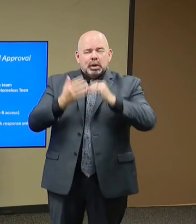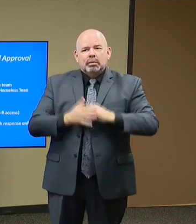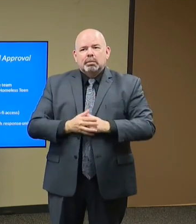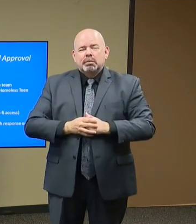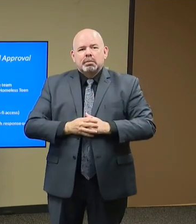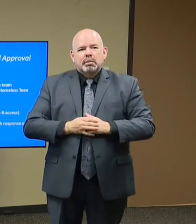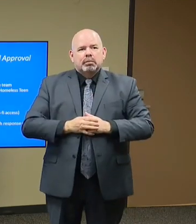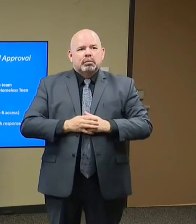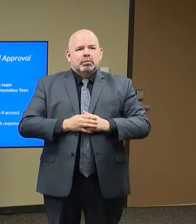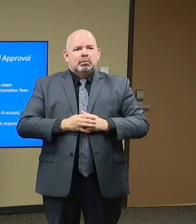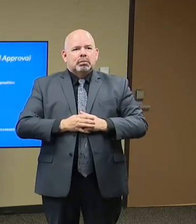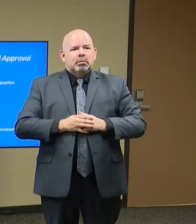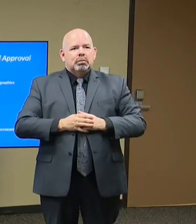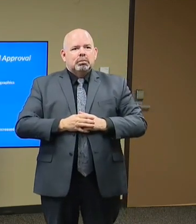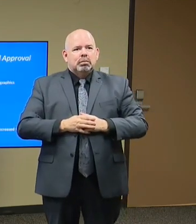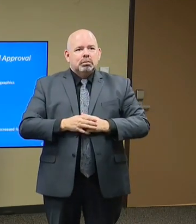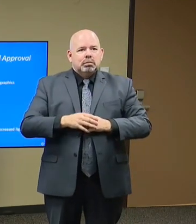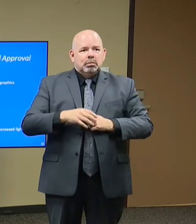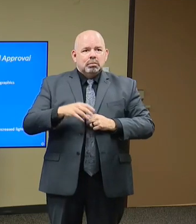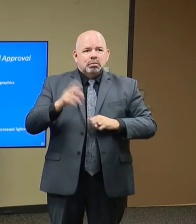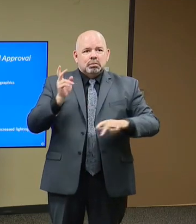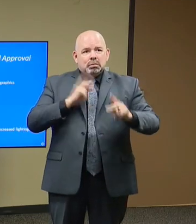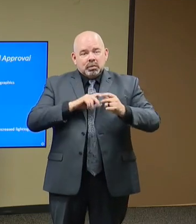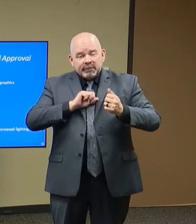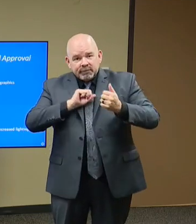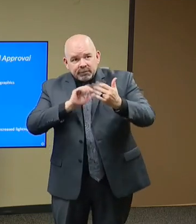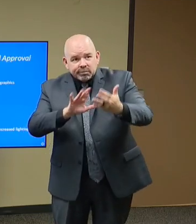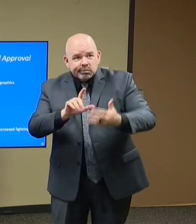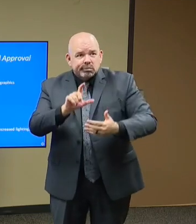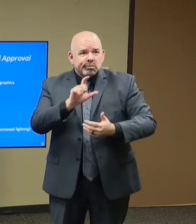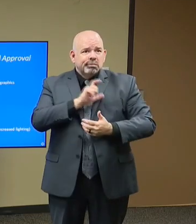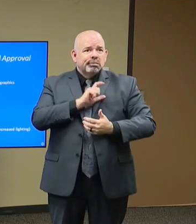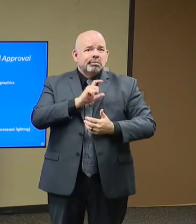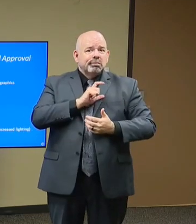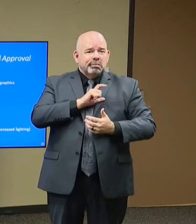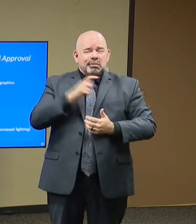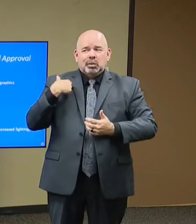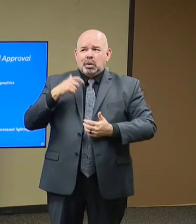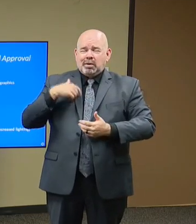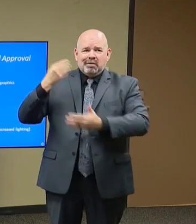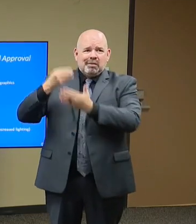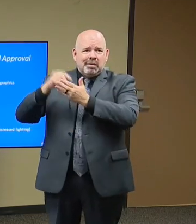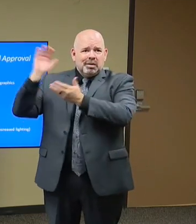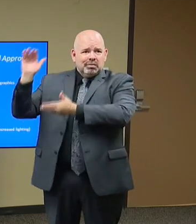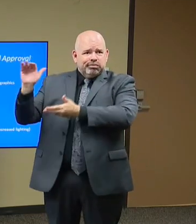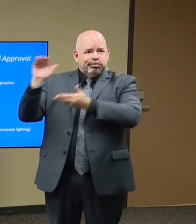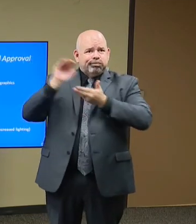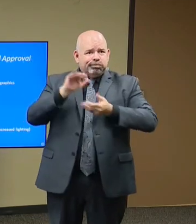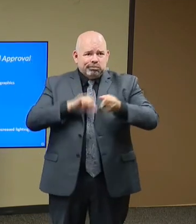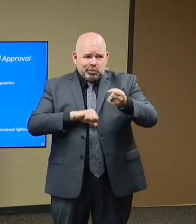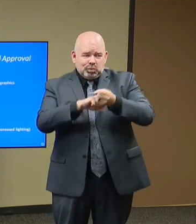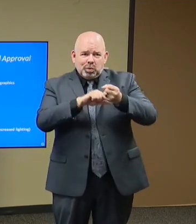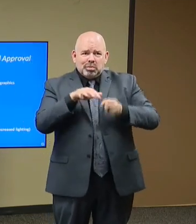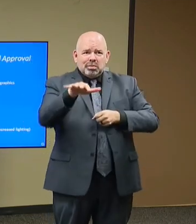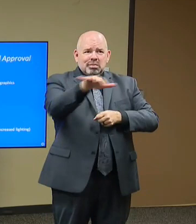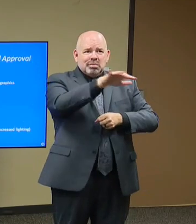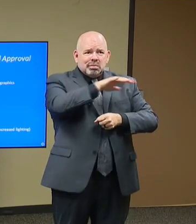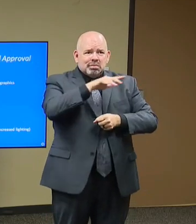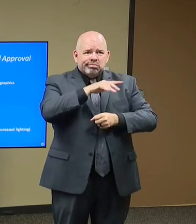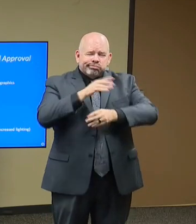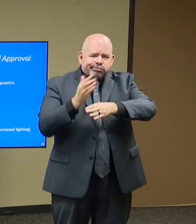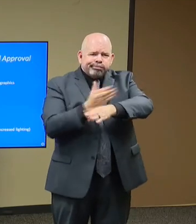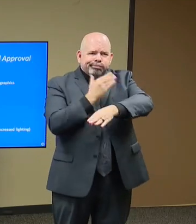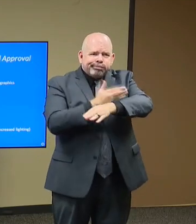police. So a lot of money going into helping departments create teams of mental health